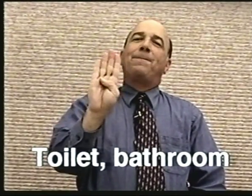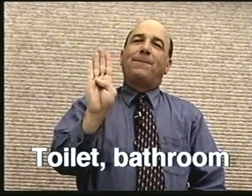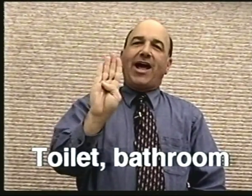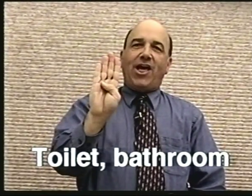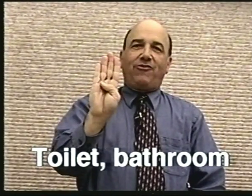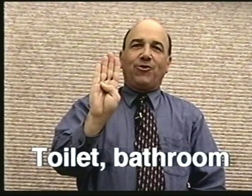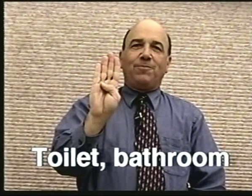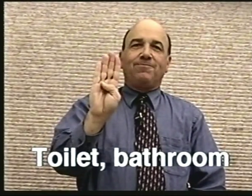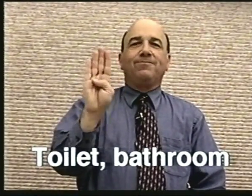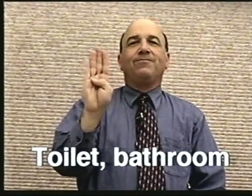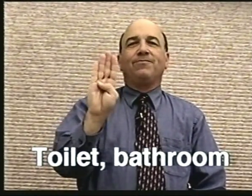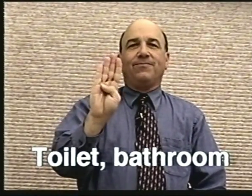bathroom,